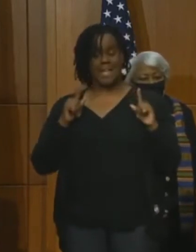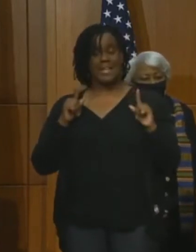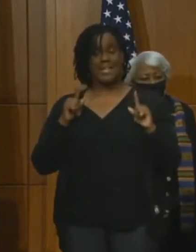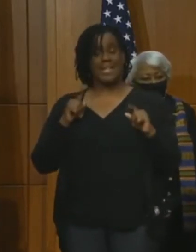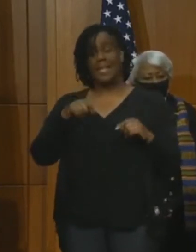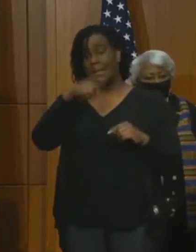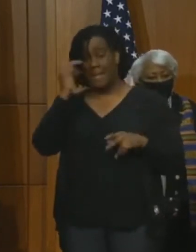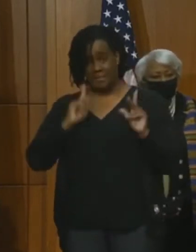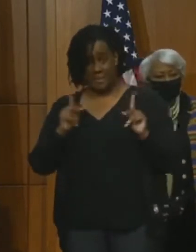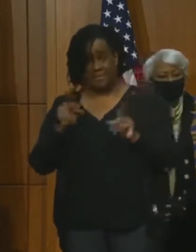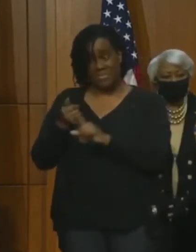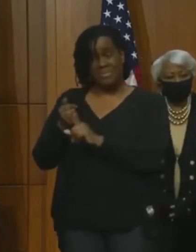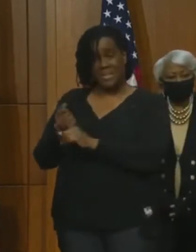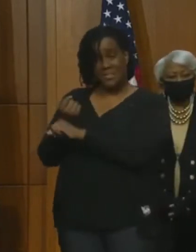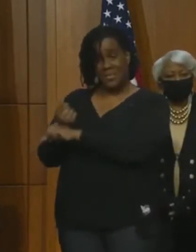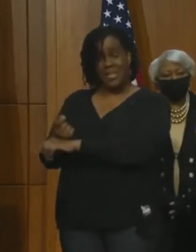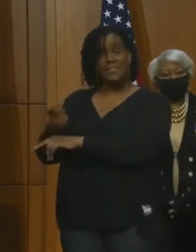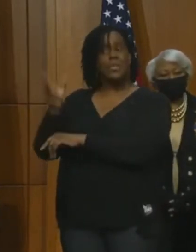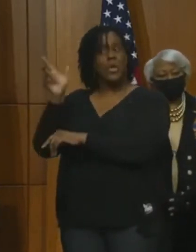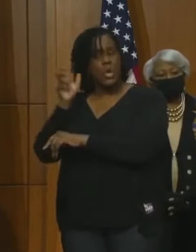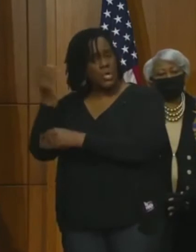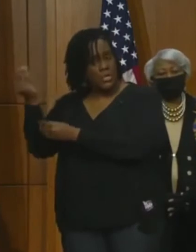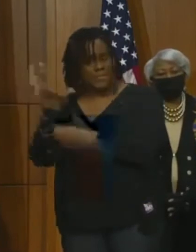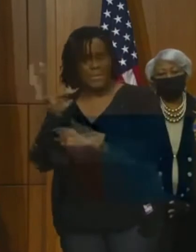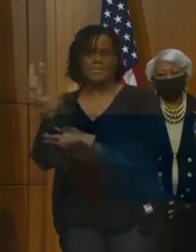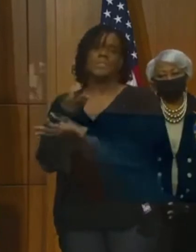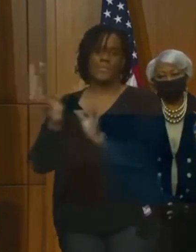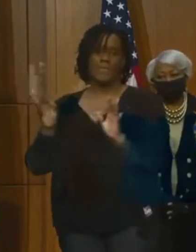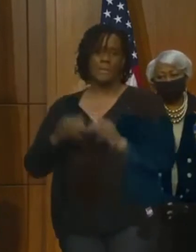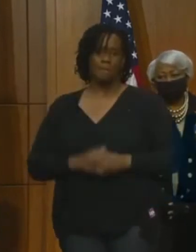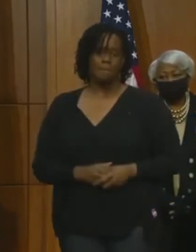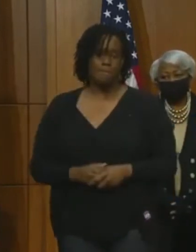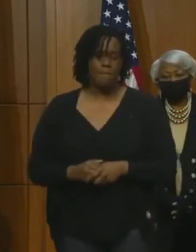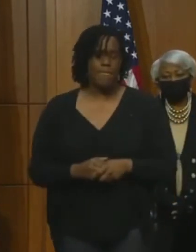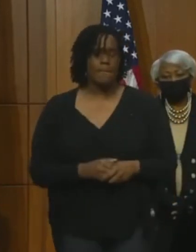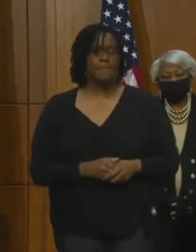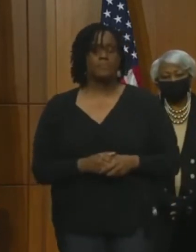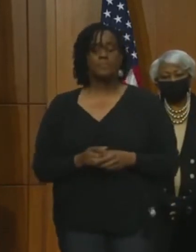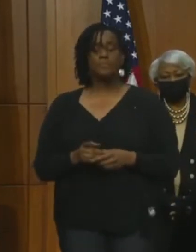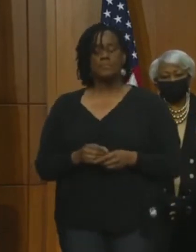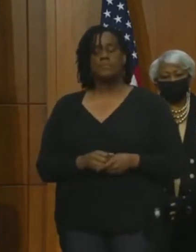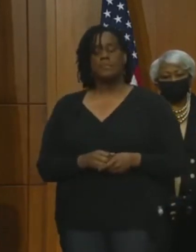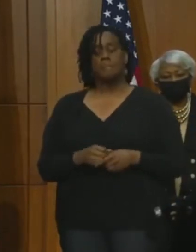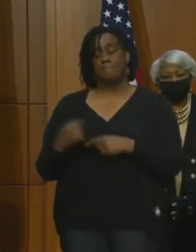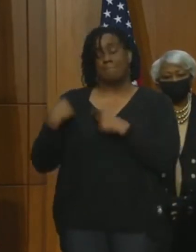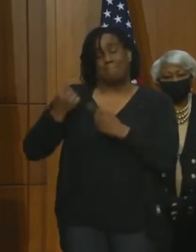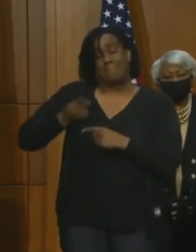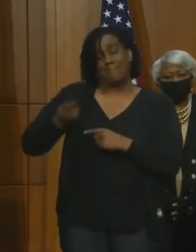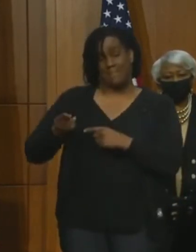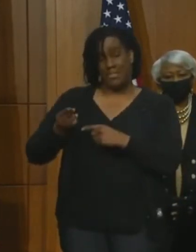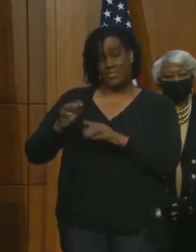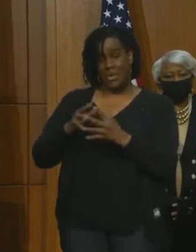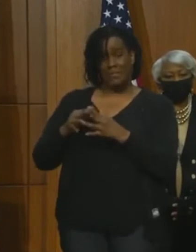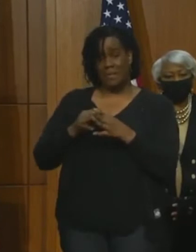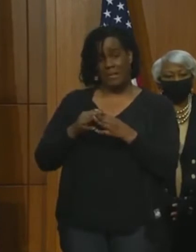enslaved black people there heard the news that they were free. Throughout American history, we've struggled